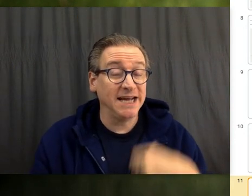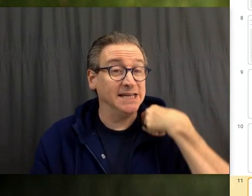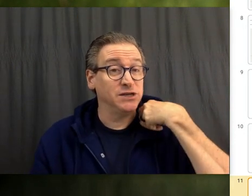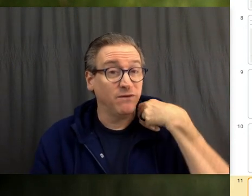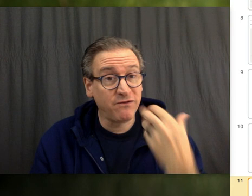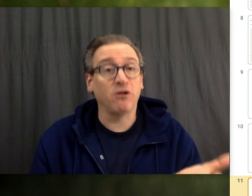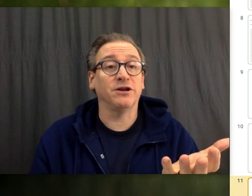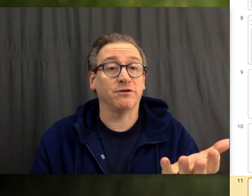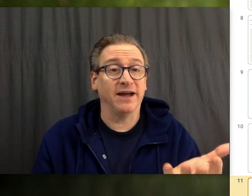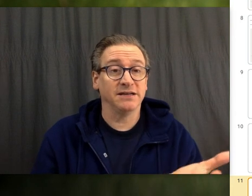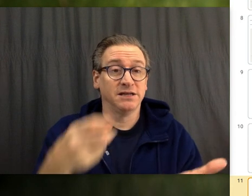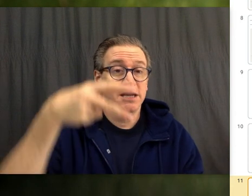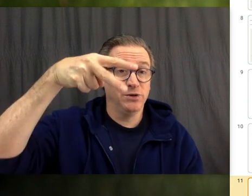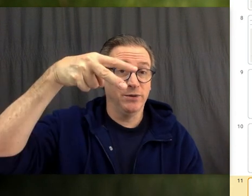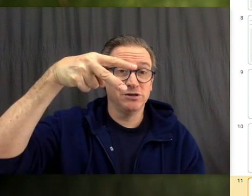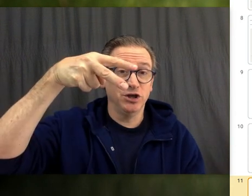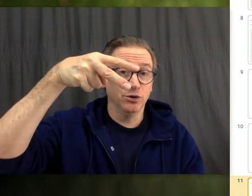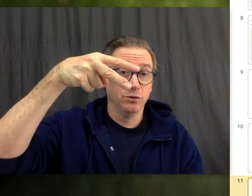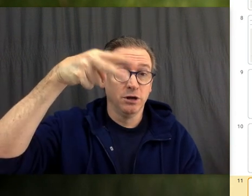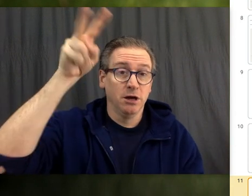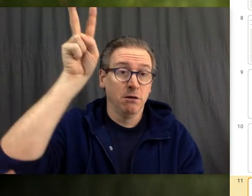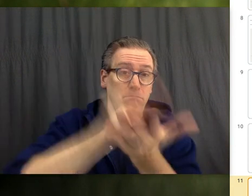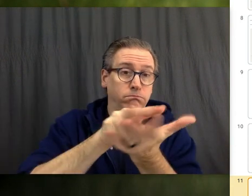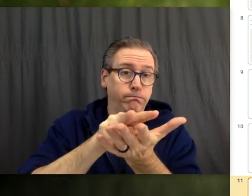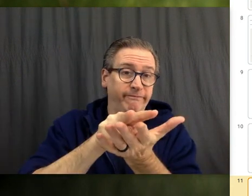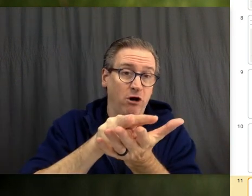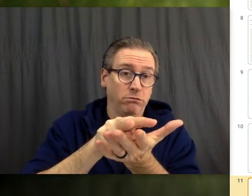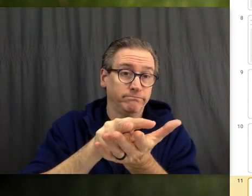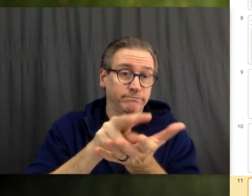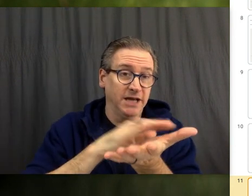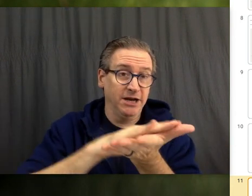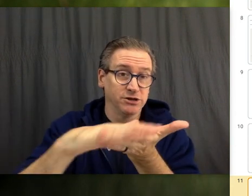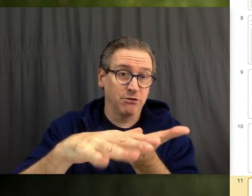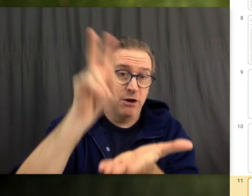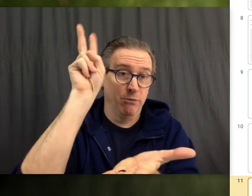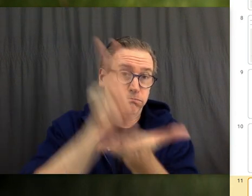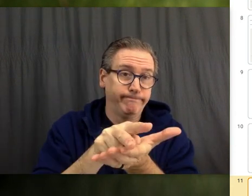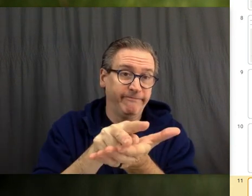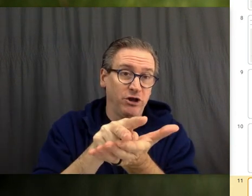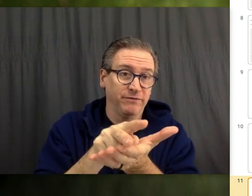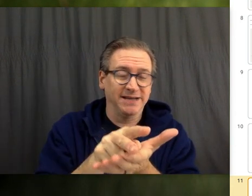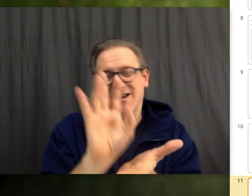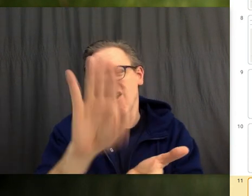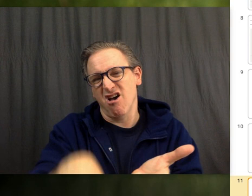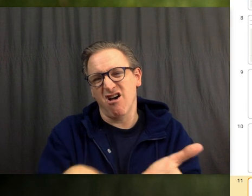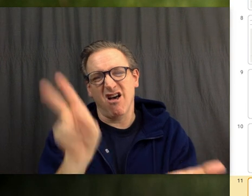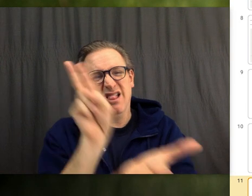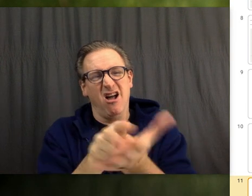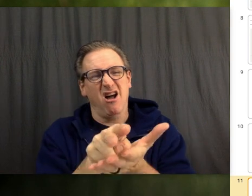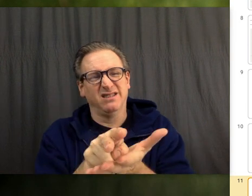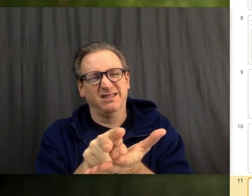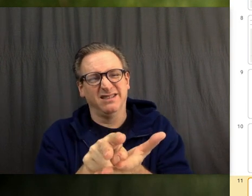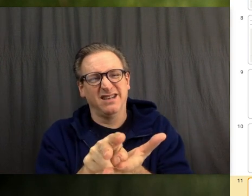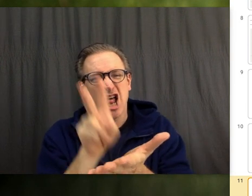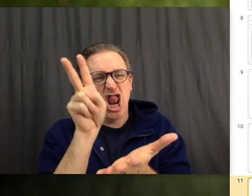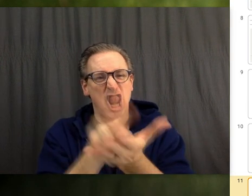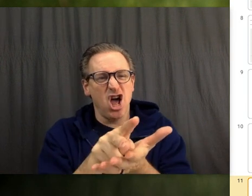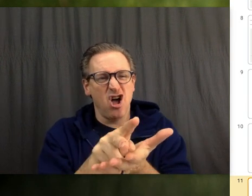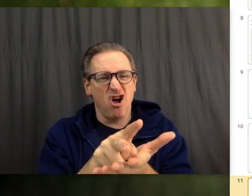Lose is fall on your face. So here's you, fall. And here's the ground, fall on your face.